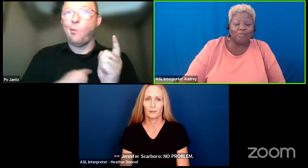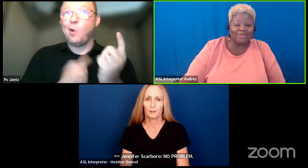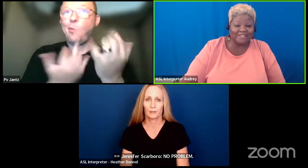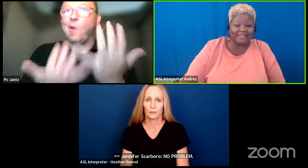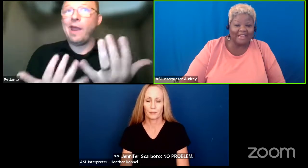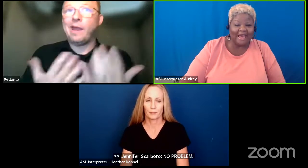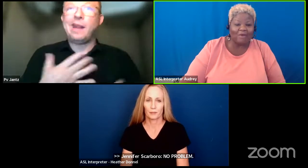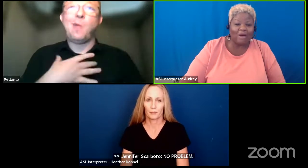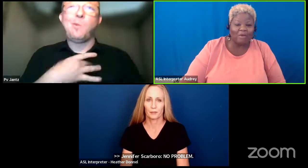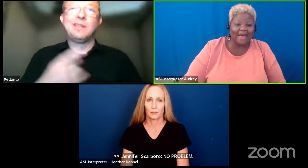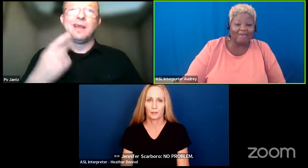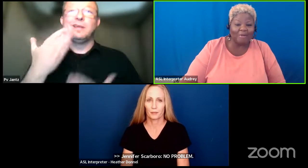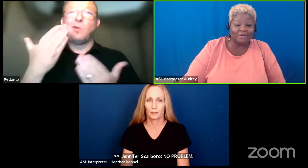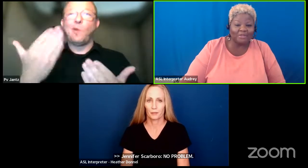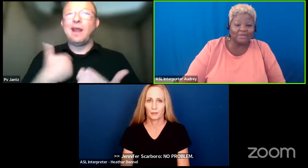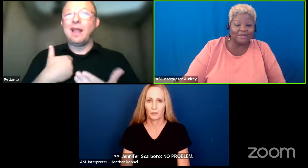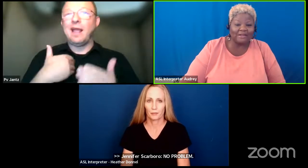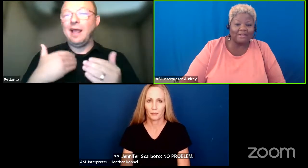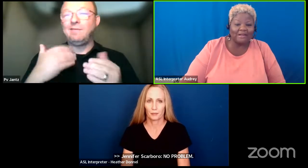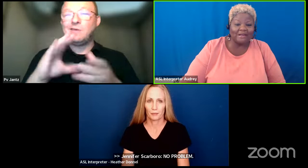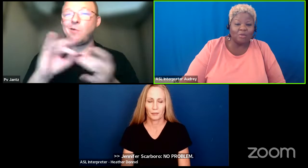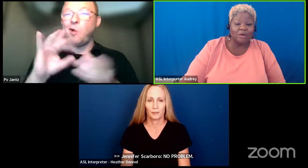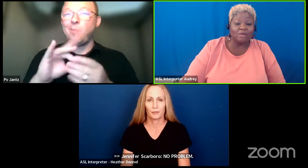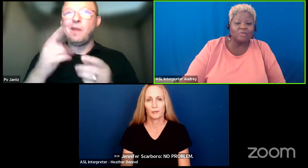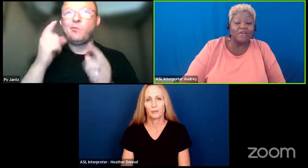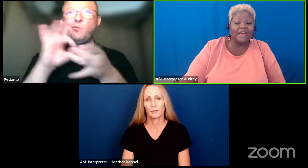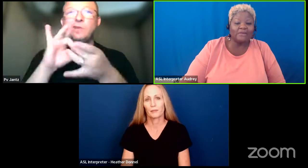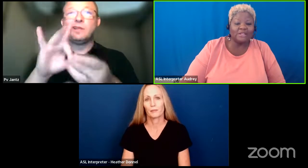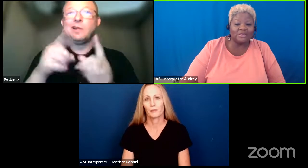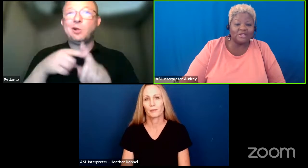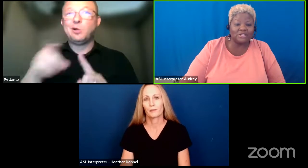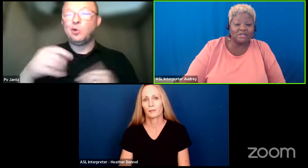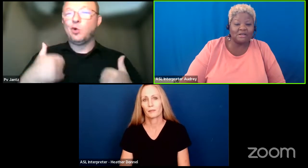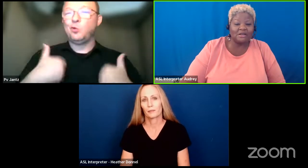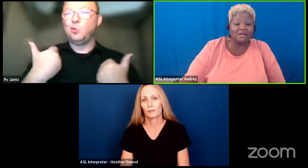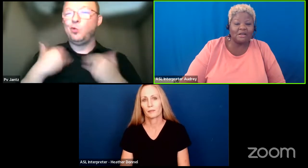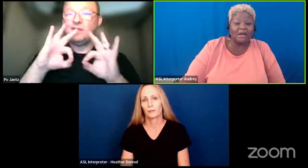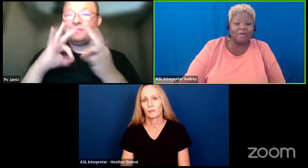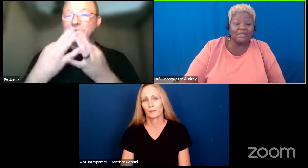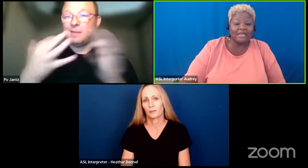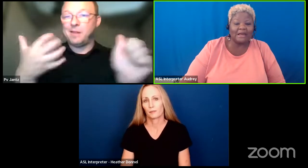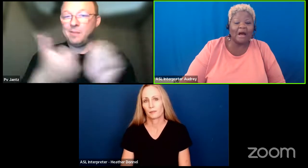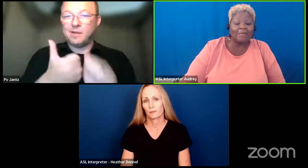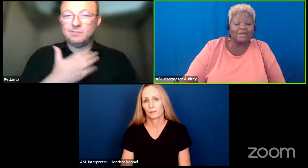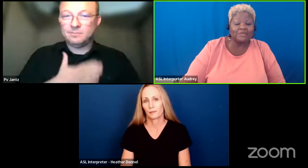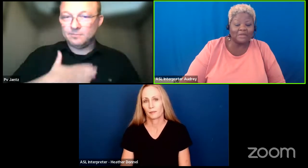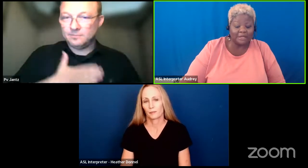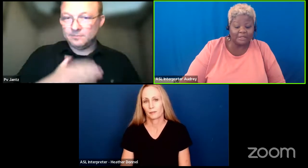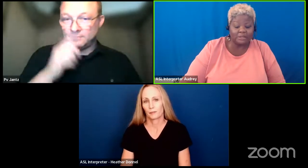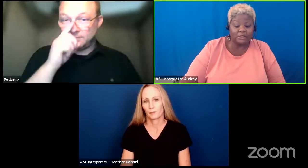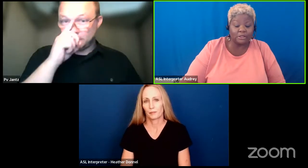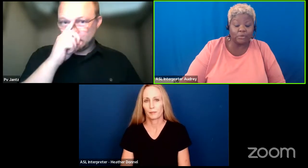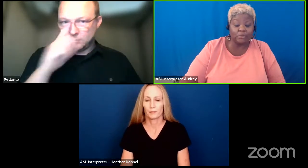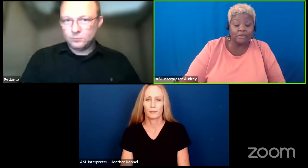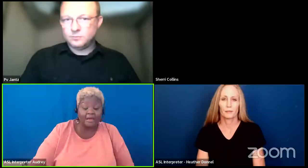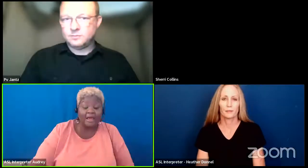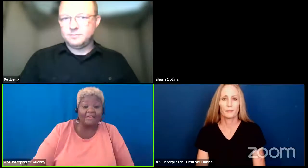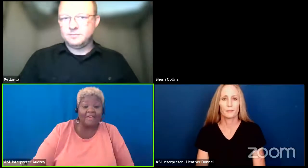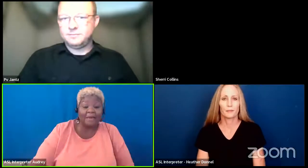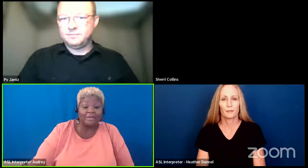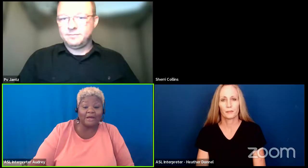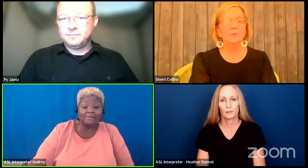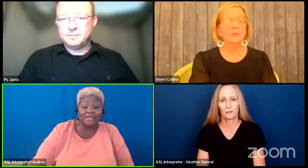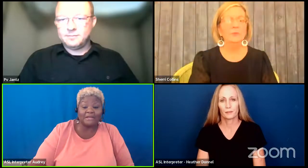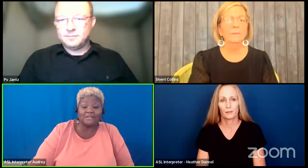we'll revisit that while we have opportunity. We're going to move ahead with the agenda. We're going to take comments related to the youth